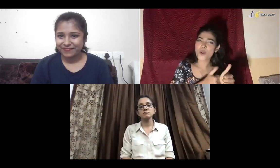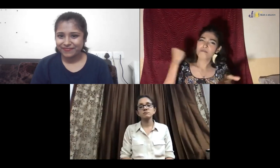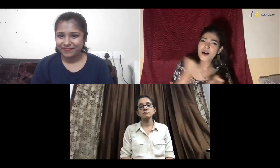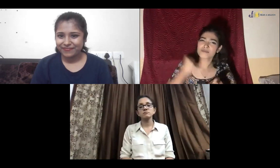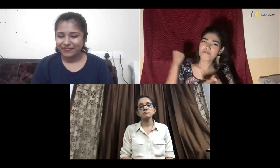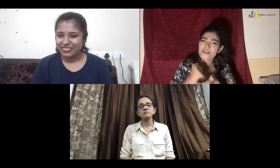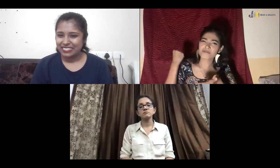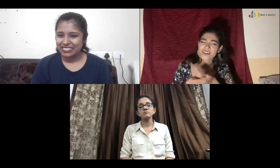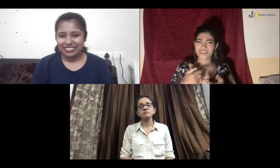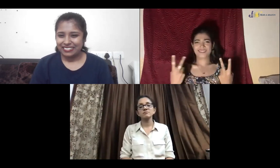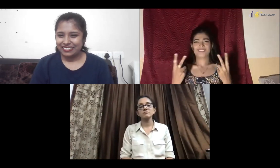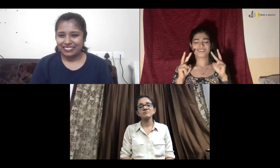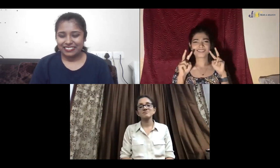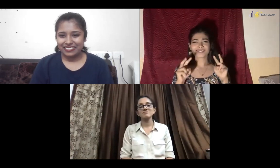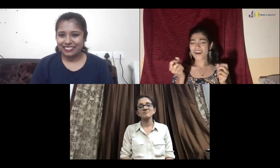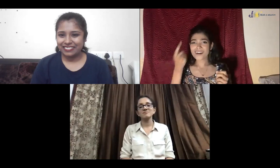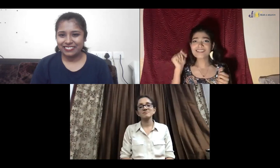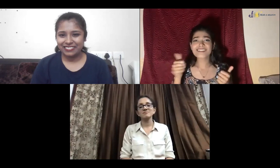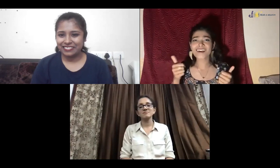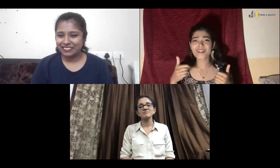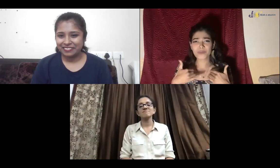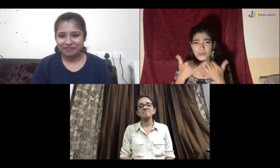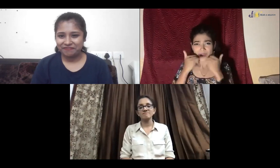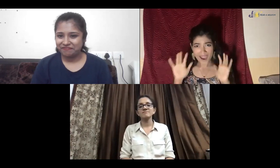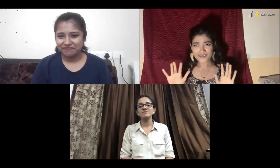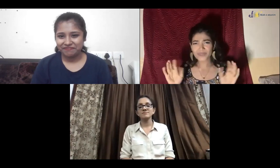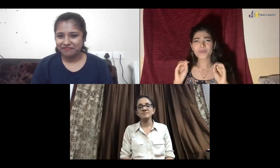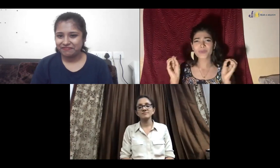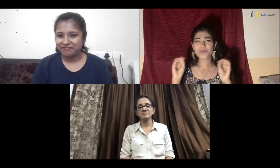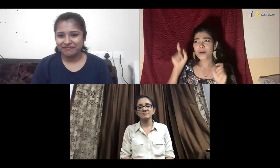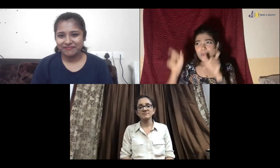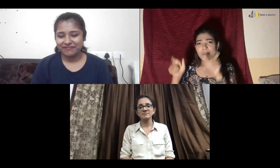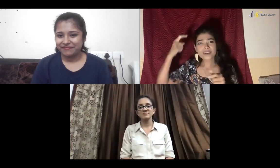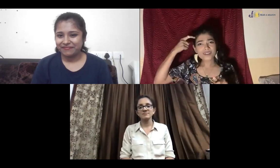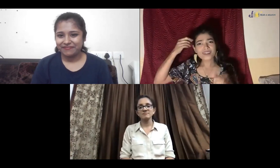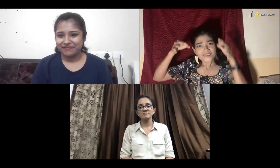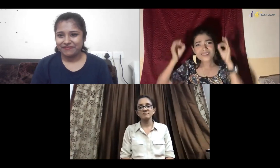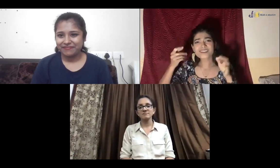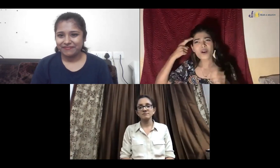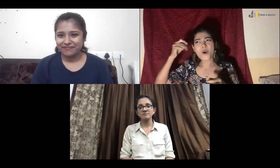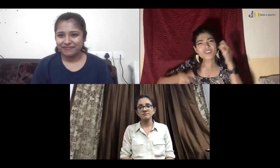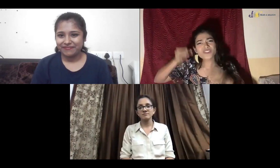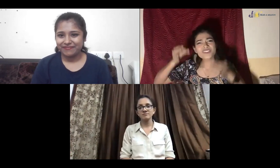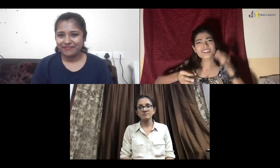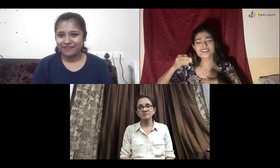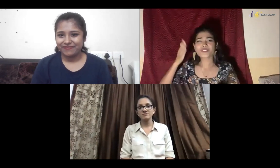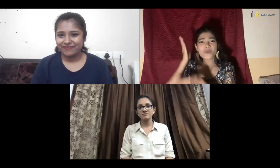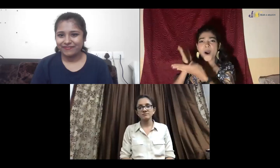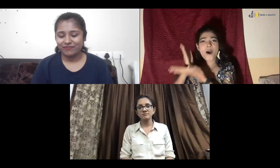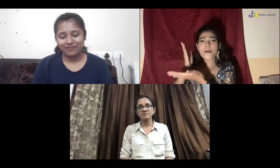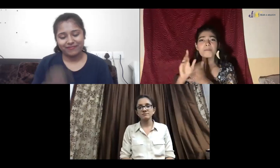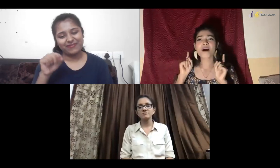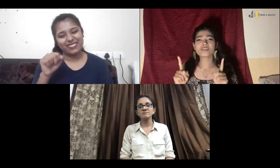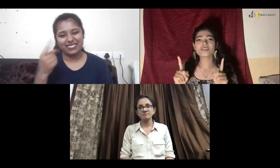Are we not allowed to do It's this not thing? allowed. That's why we're just having the menstruation. I couldn't understand that thing. This is nothing wrong with us.